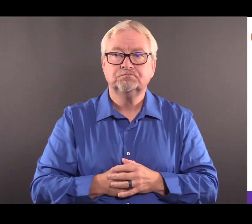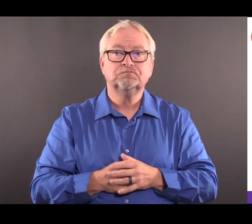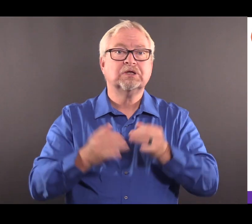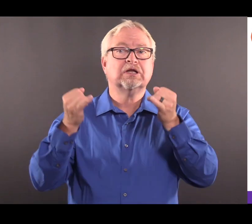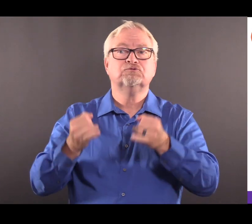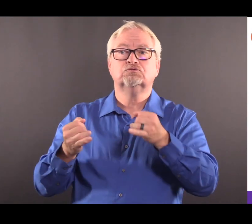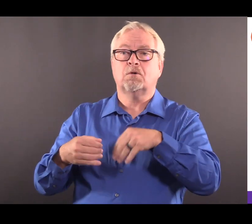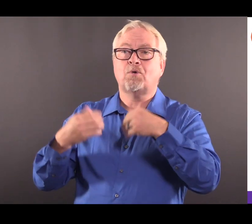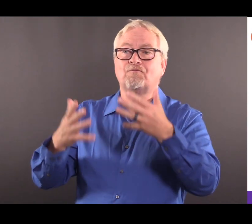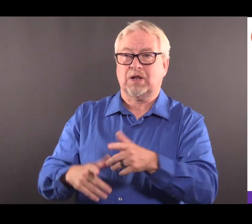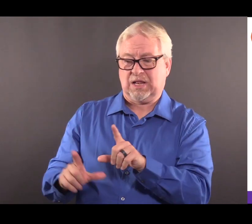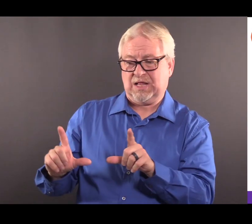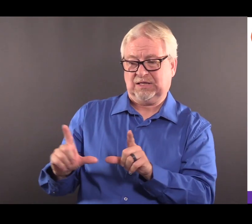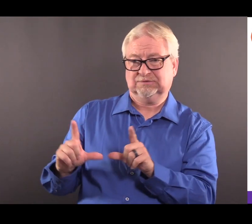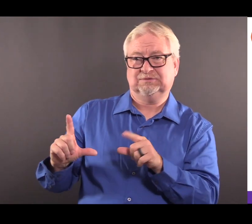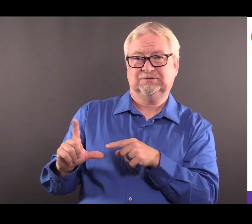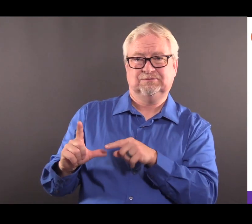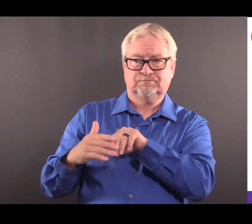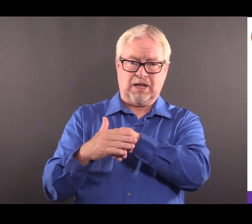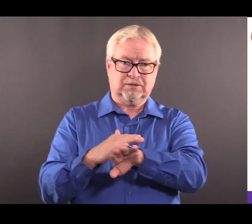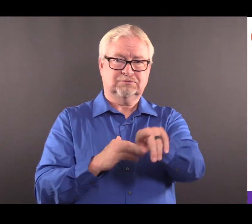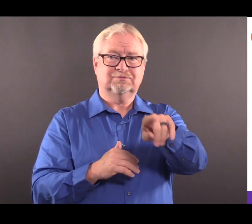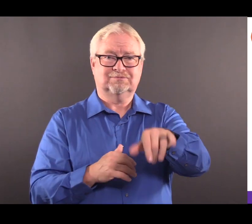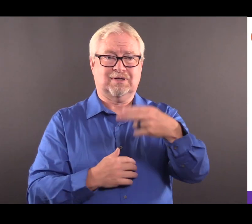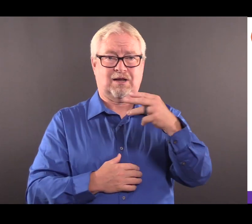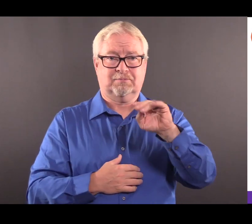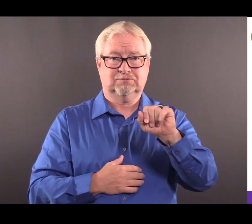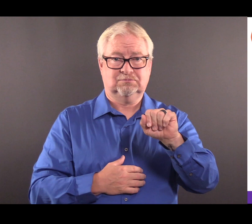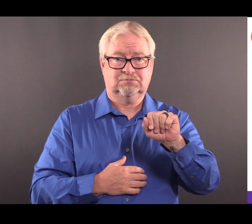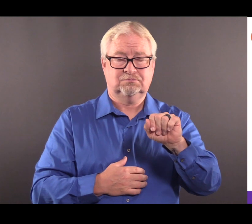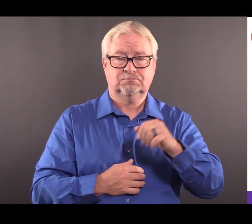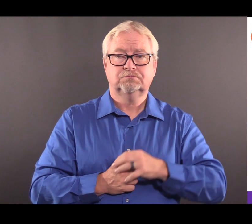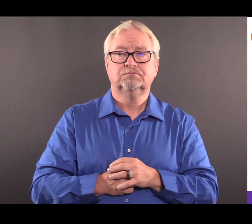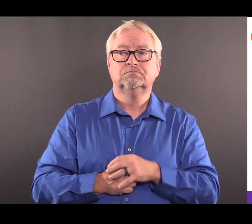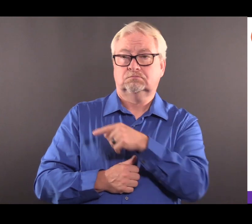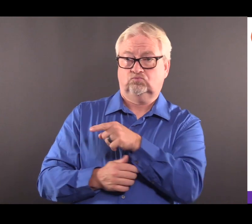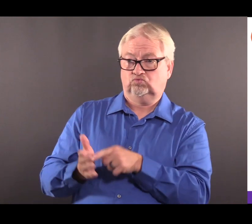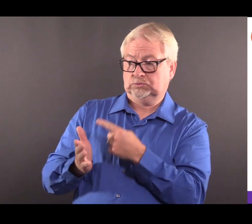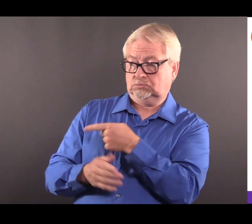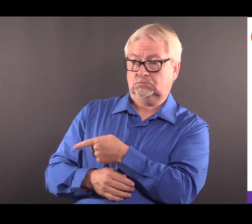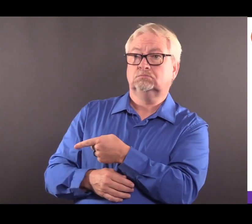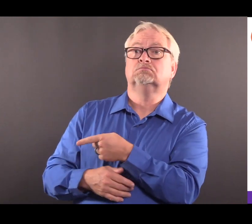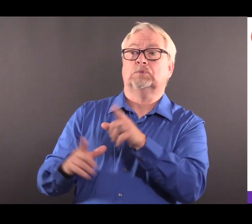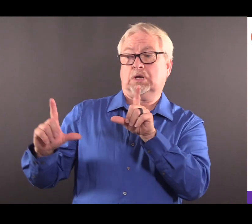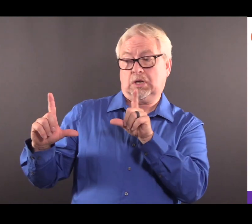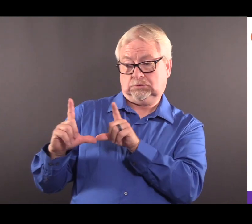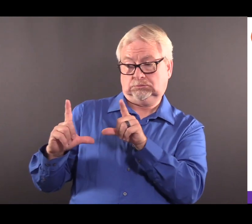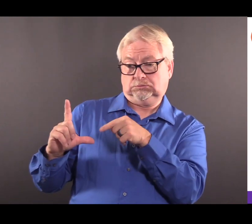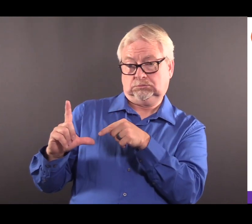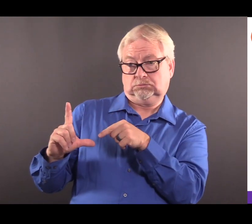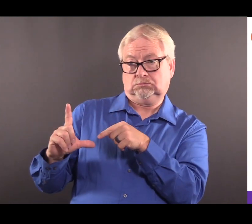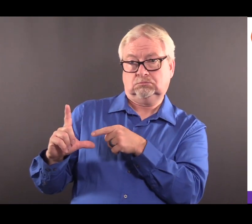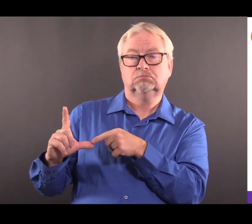HMIS. For instance, individual providers who license to access